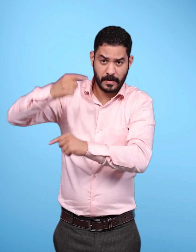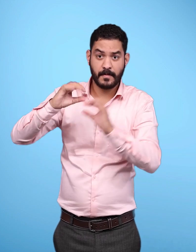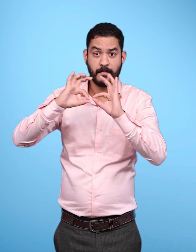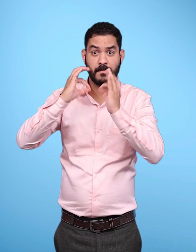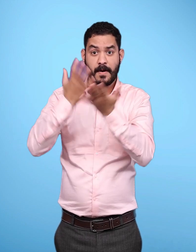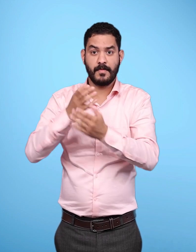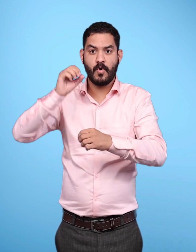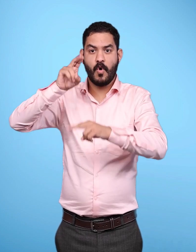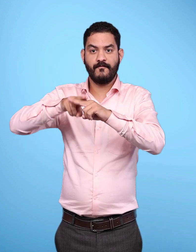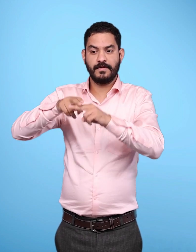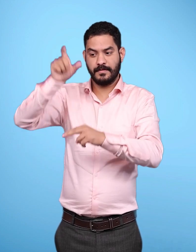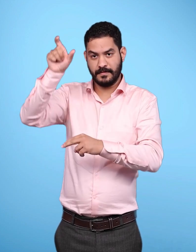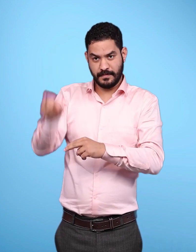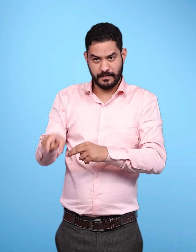hereditary officer,